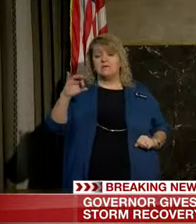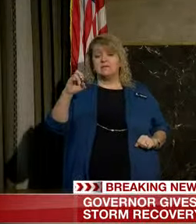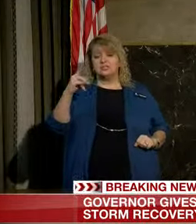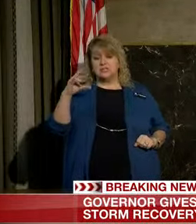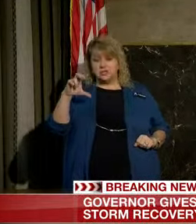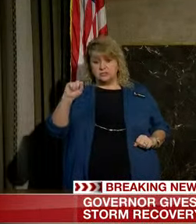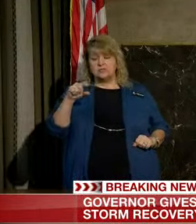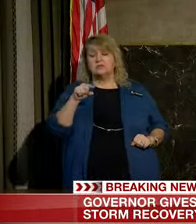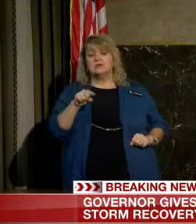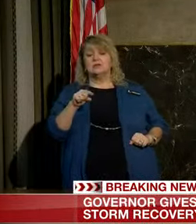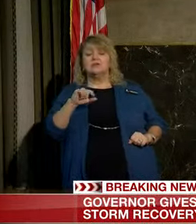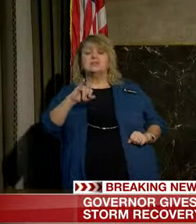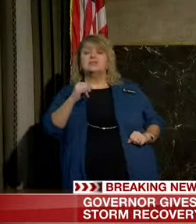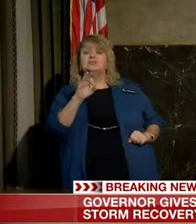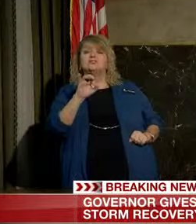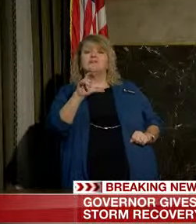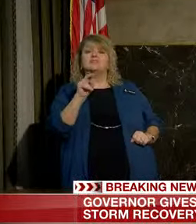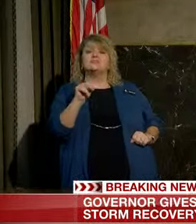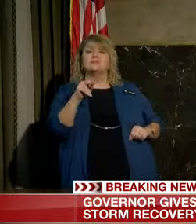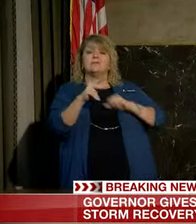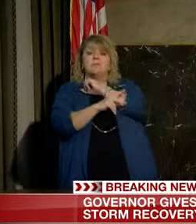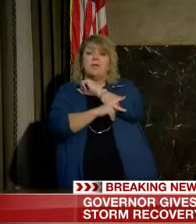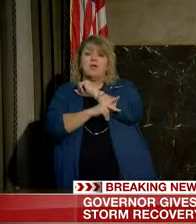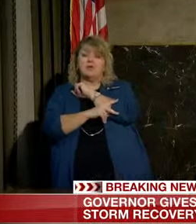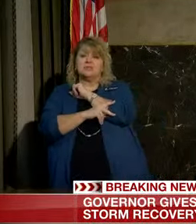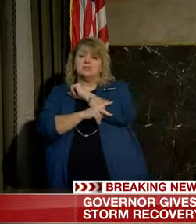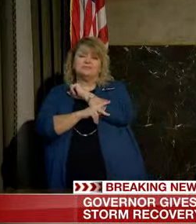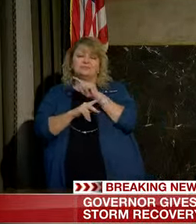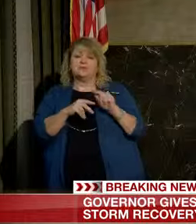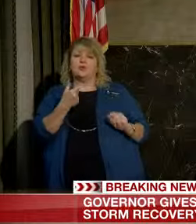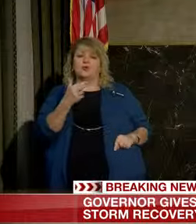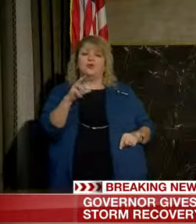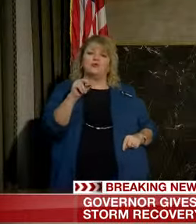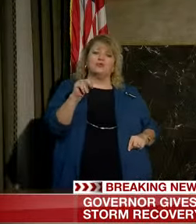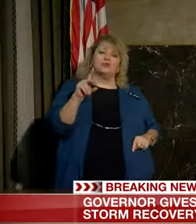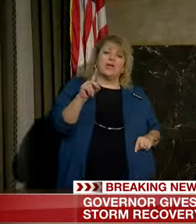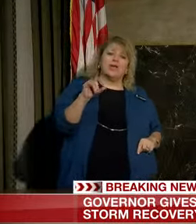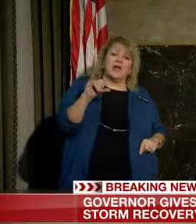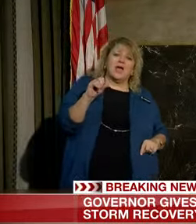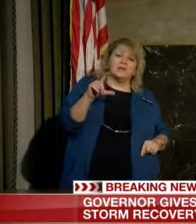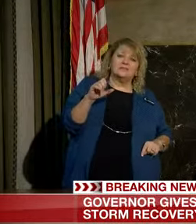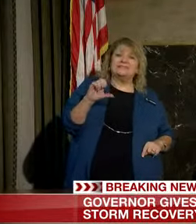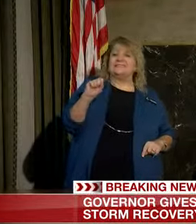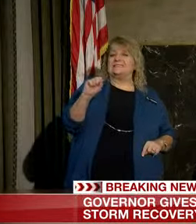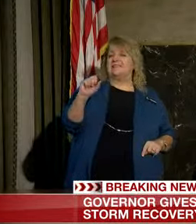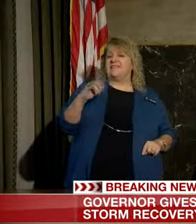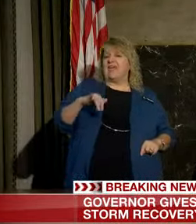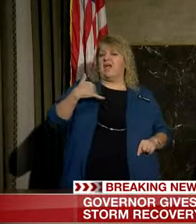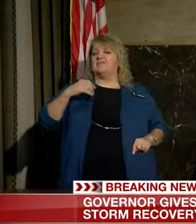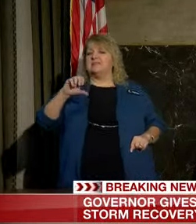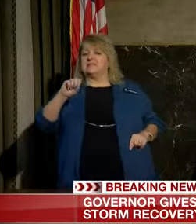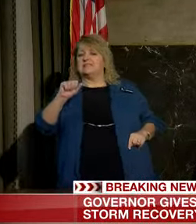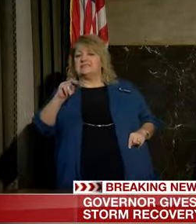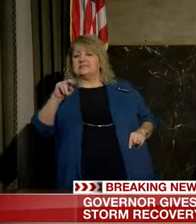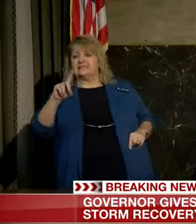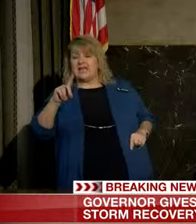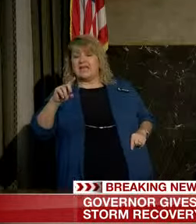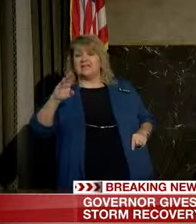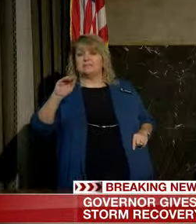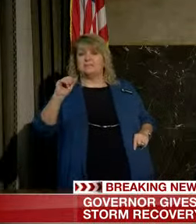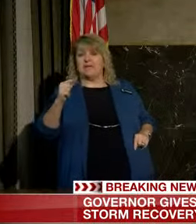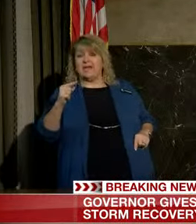Jefferson Parish, on Grand Isle with a sandbag mission nearly 1,200 super